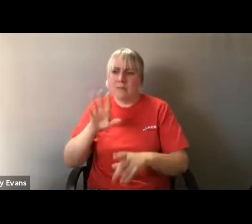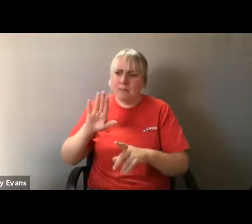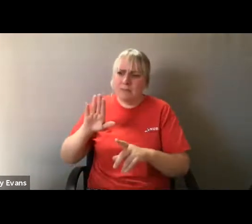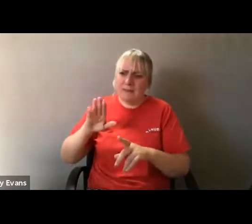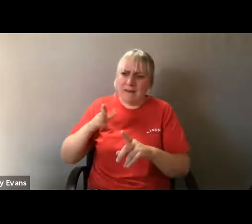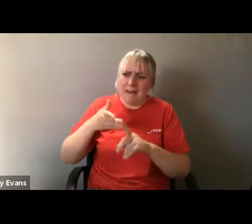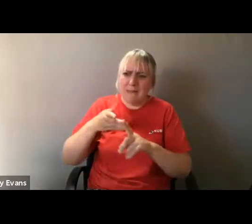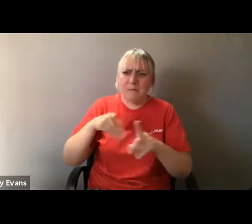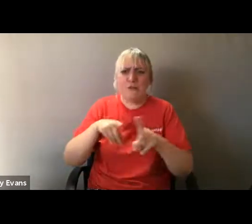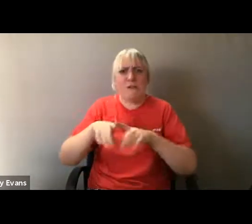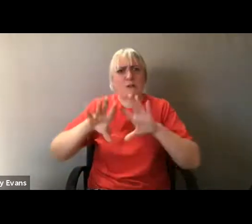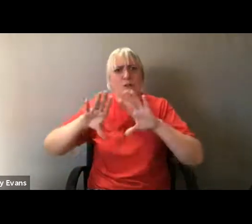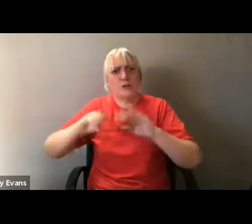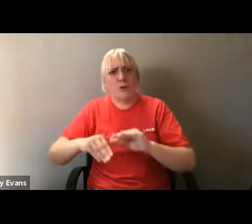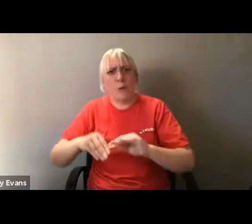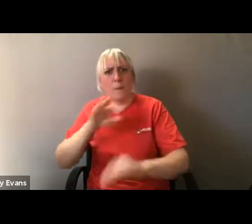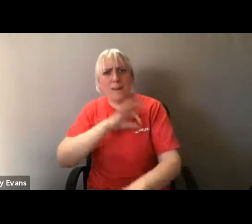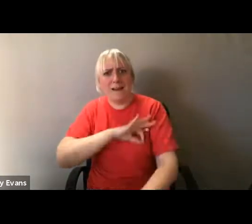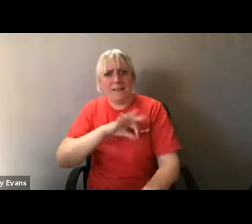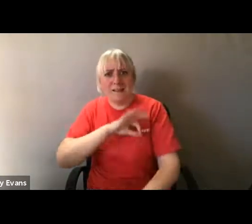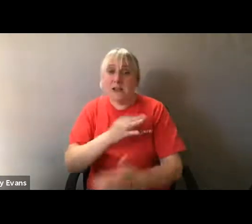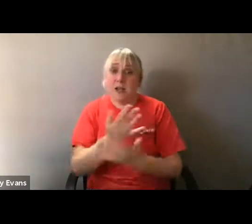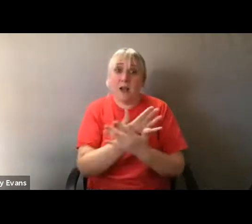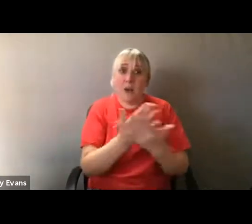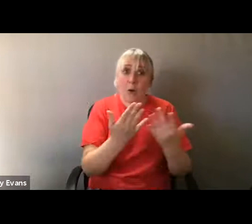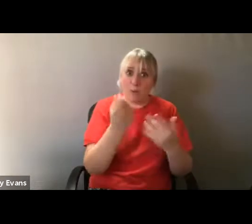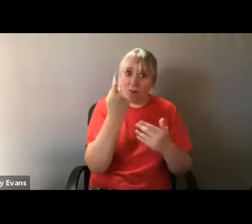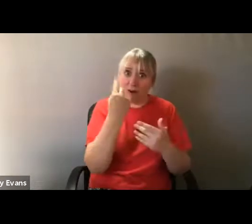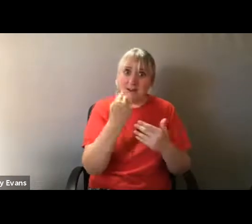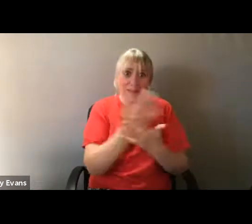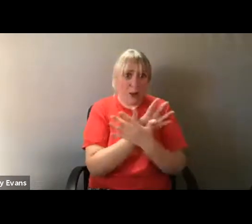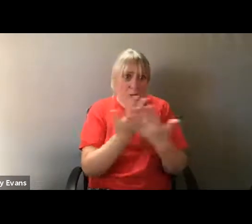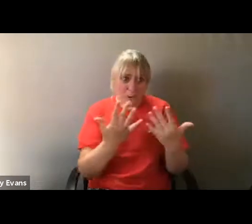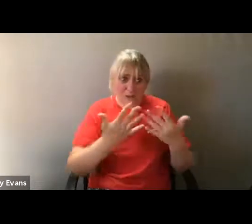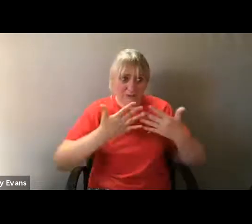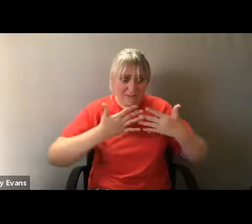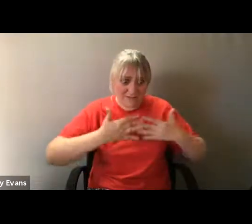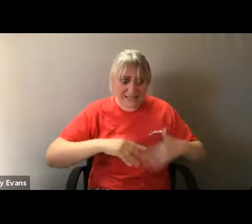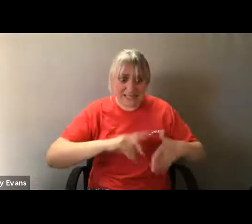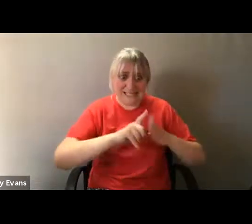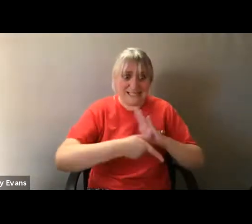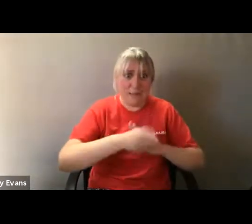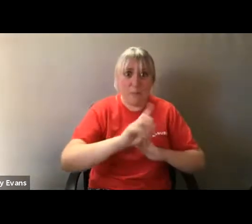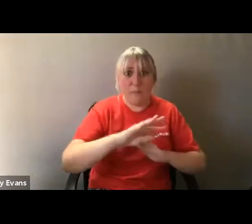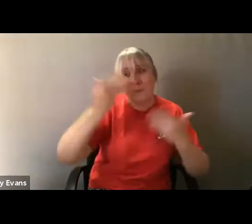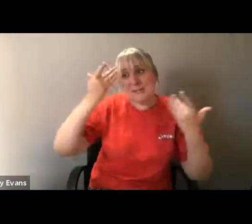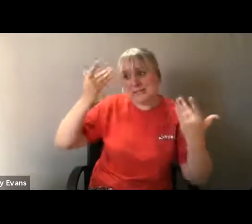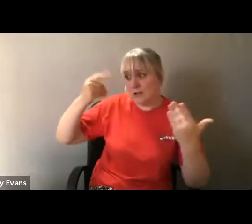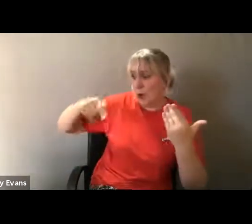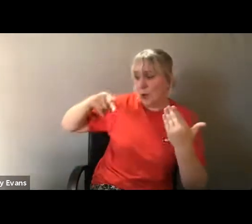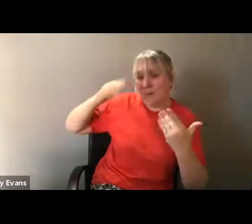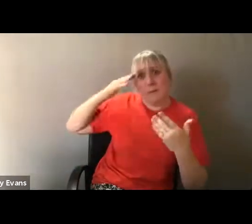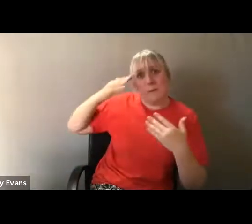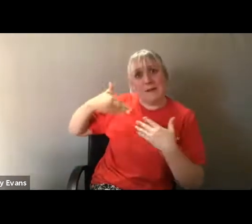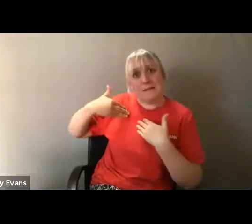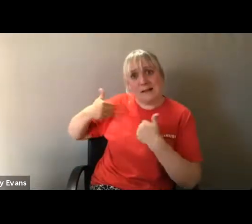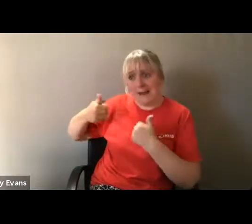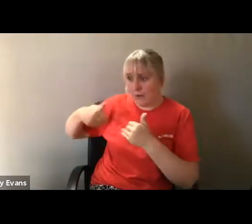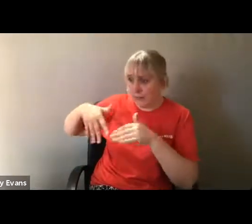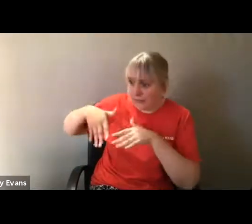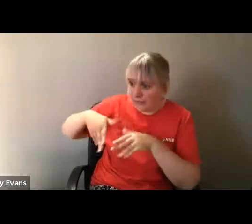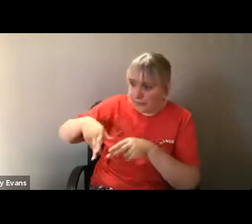lot of physically disabled people knew nothing about us, about our language and culture. And as I said, others with mental distress, including